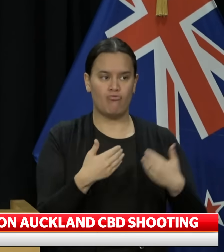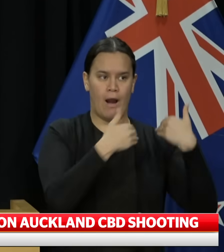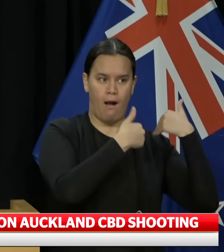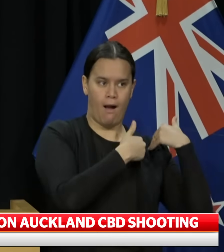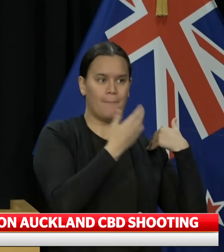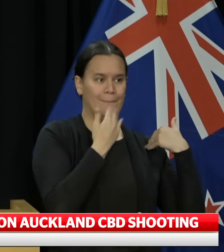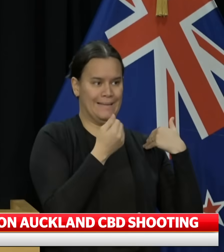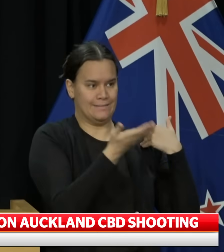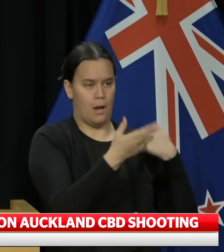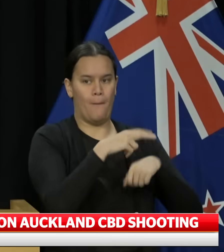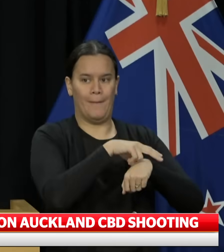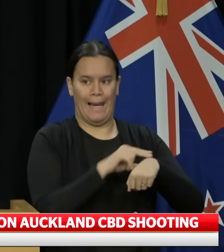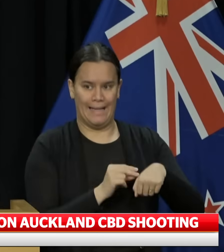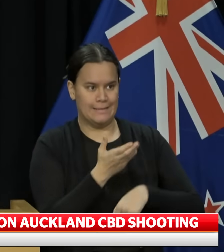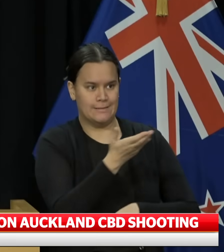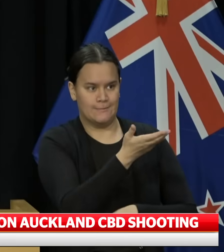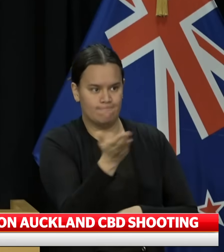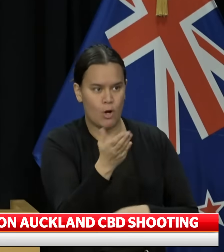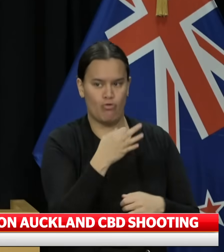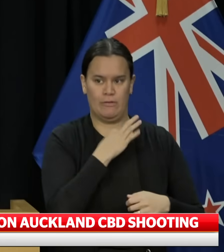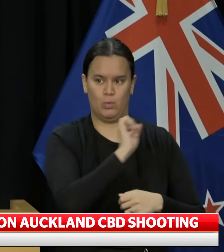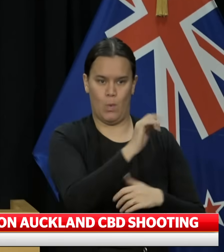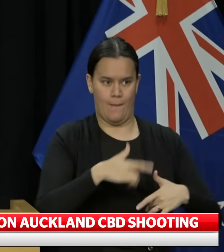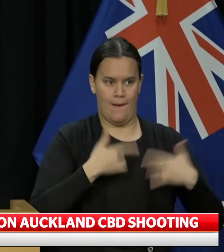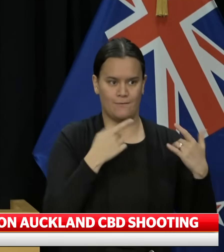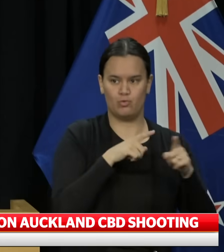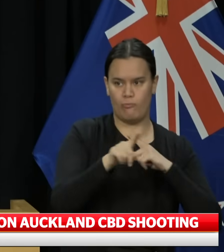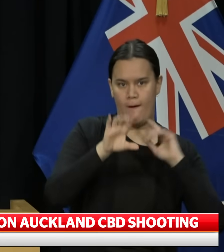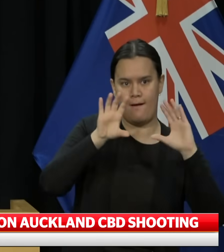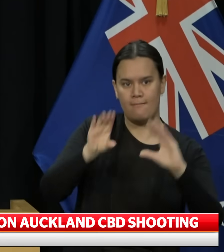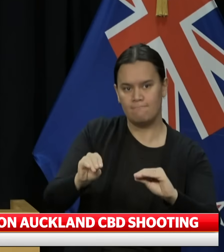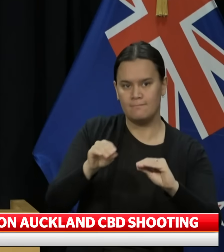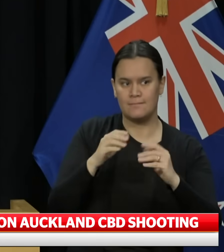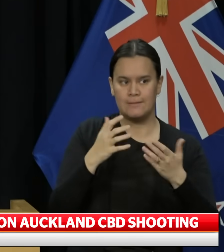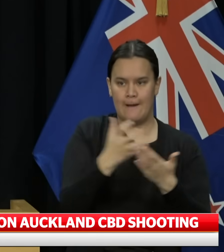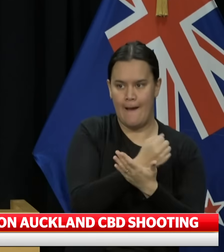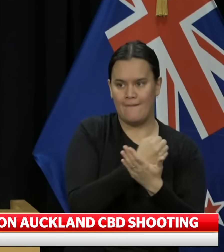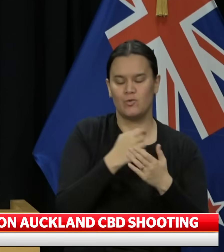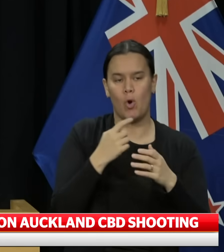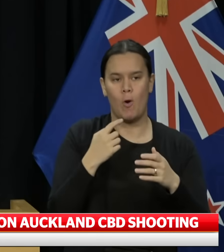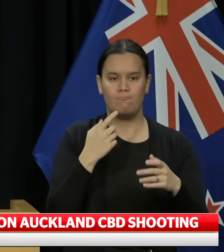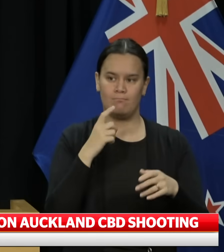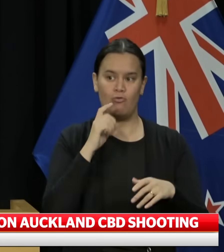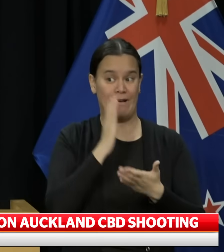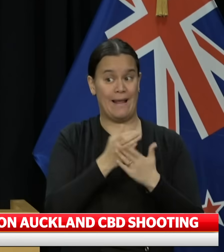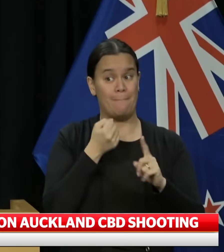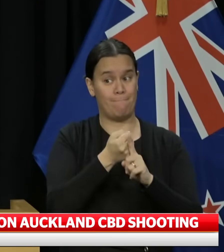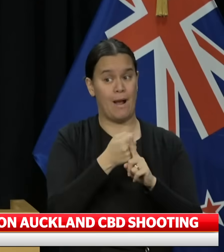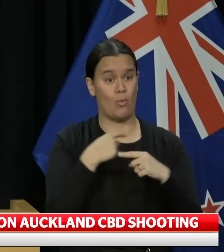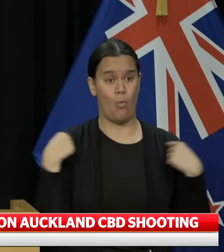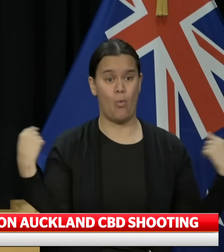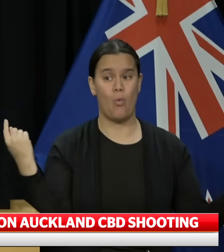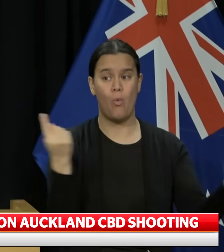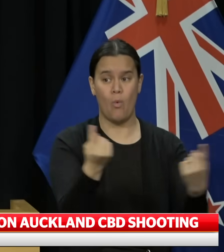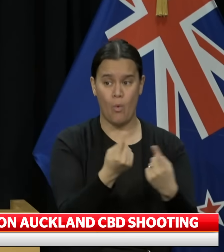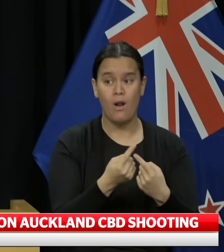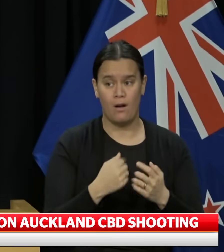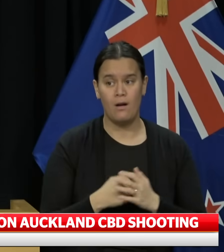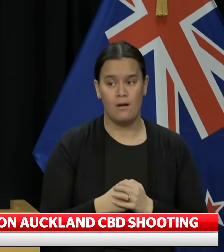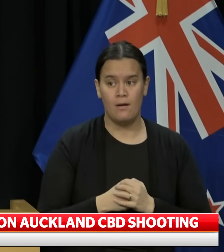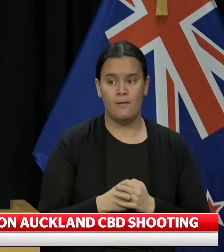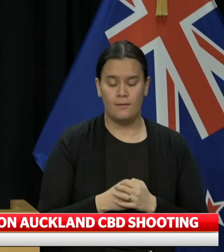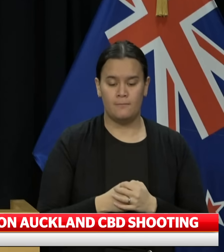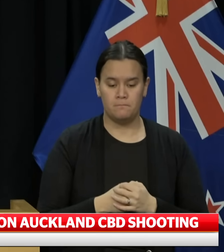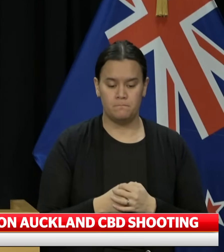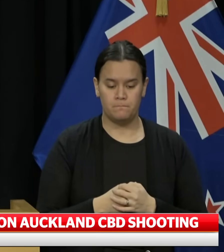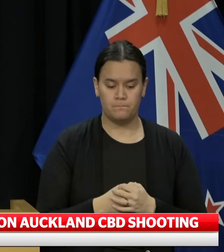us safe. And when any incident like this happens, I think that we will all feel that, and we will all,